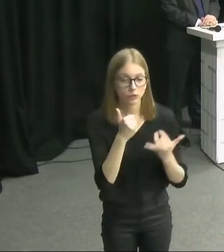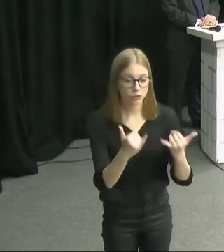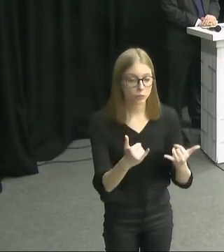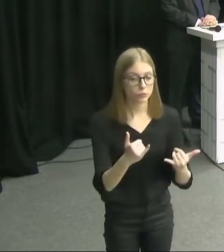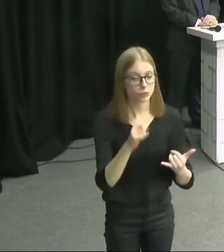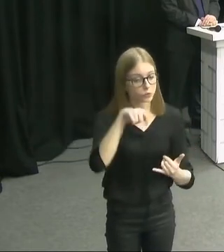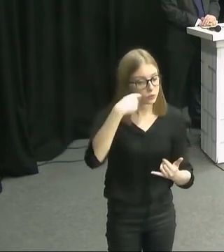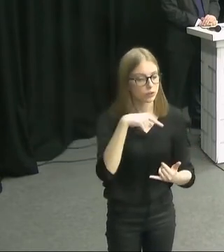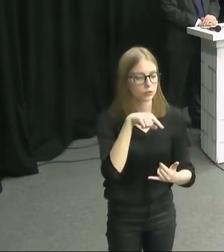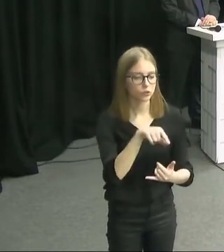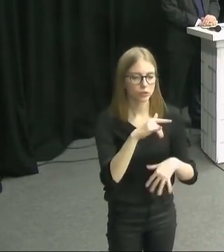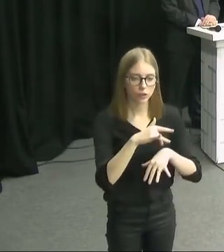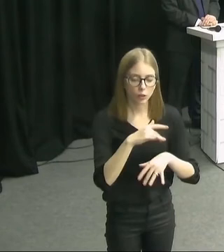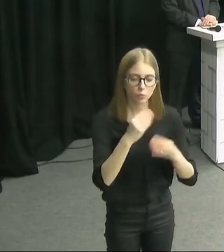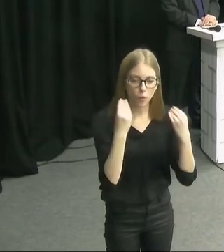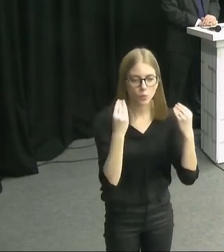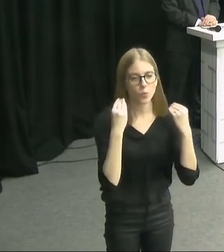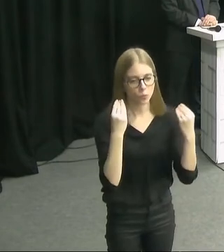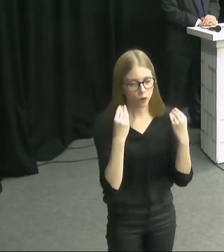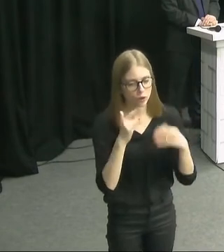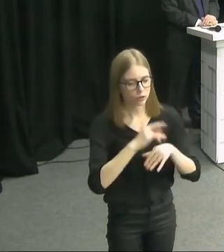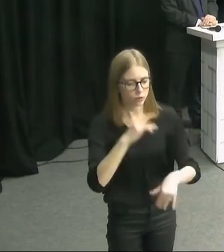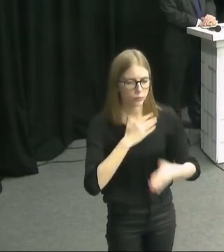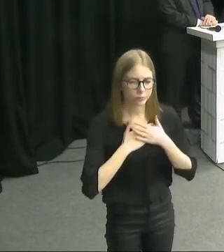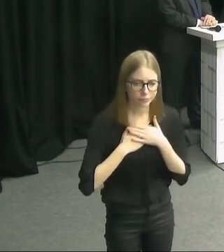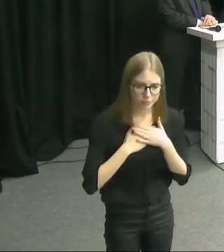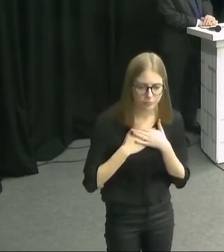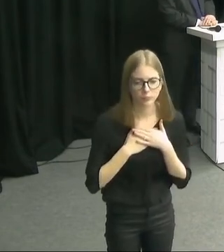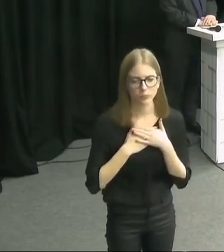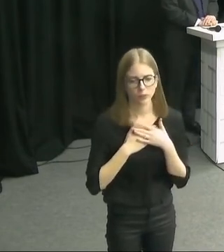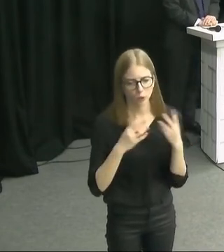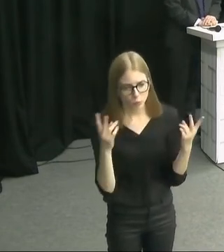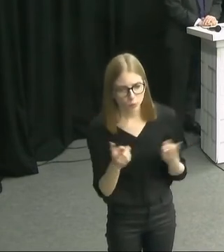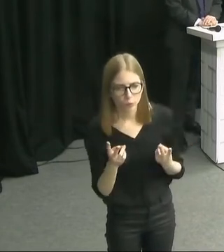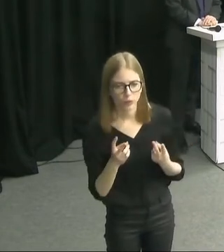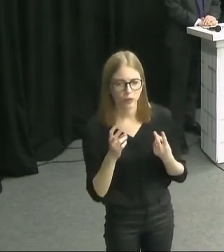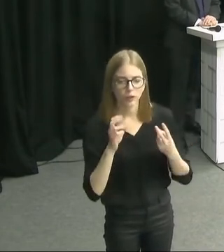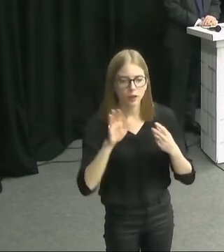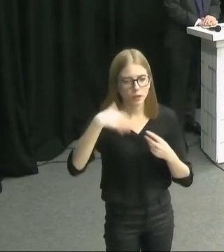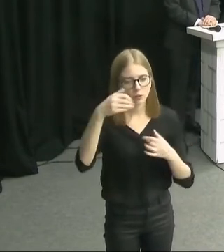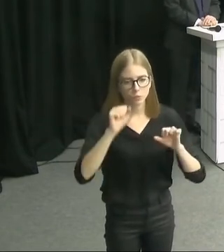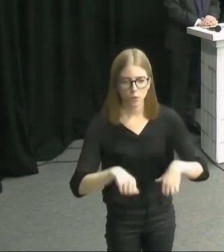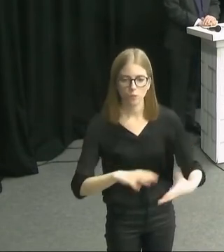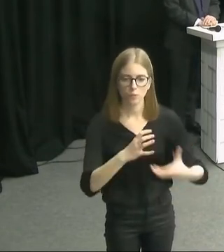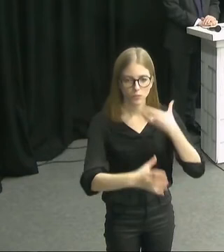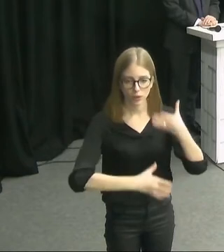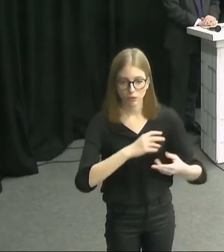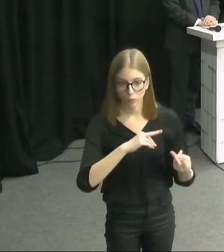means that we should work a lot with our students, provide good student quality.